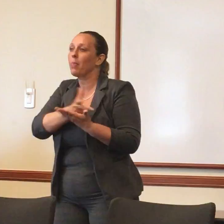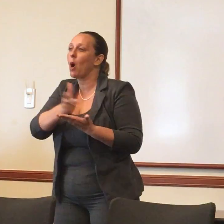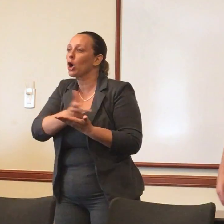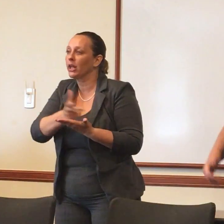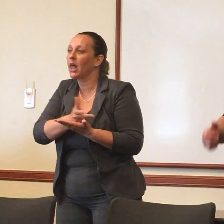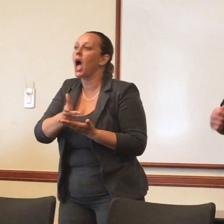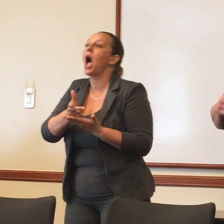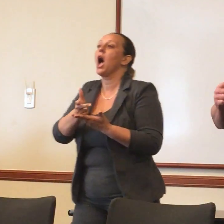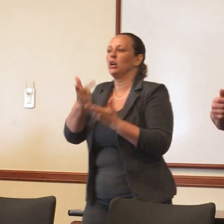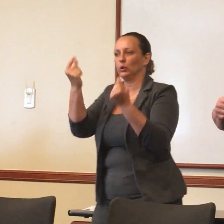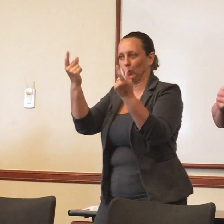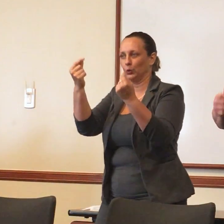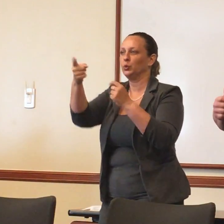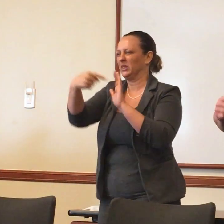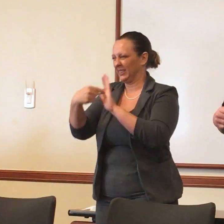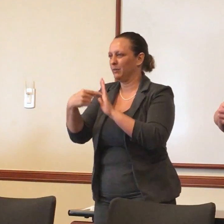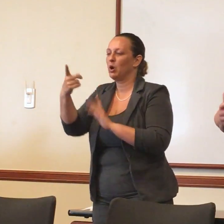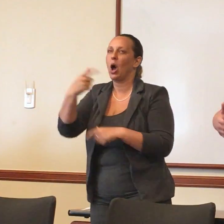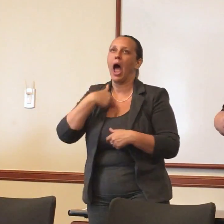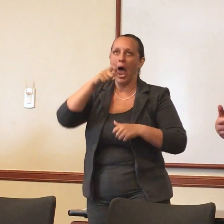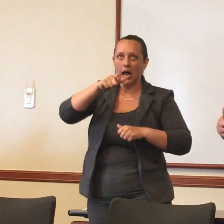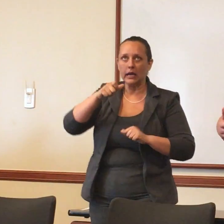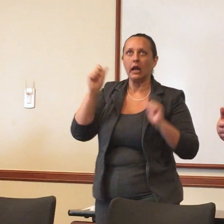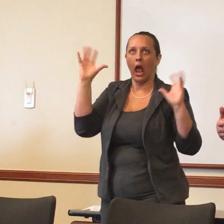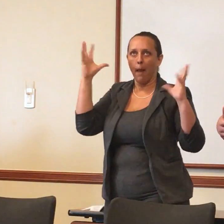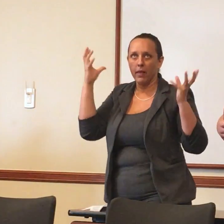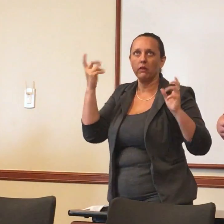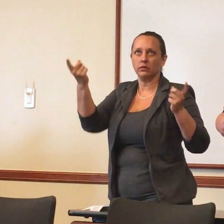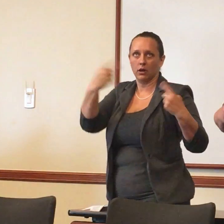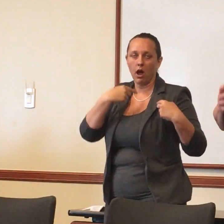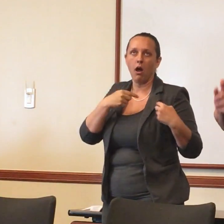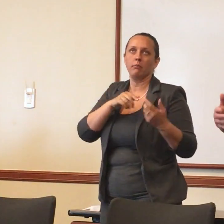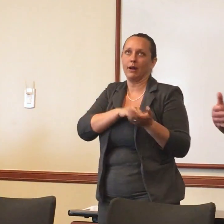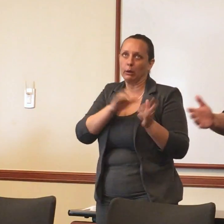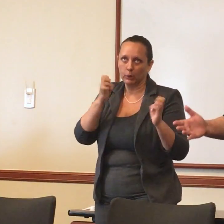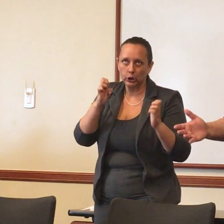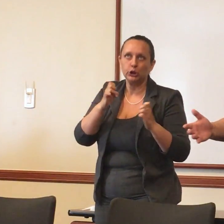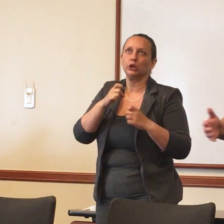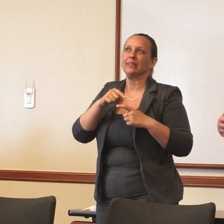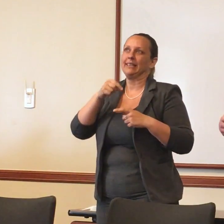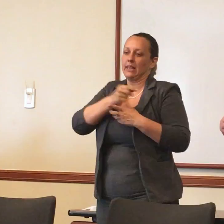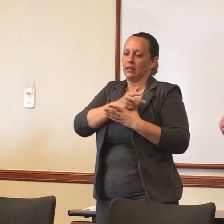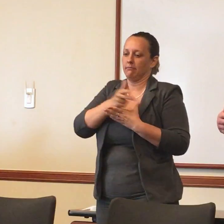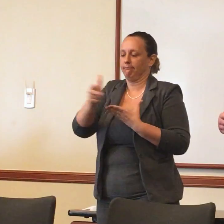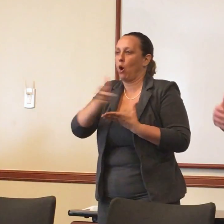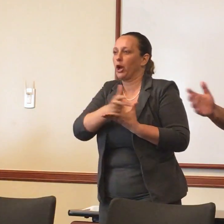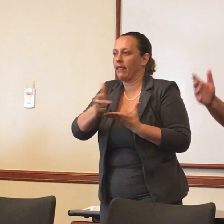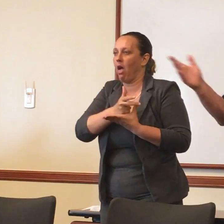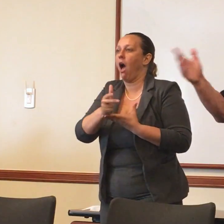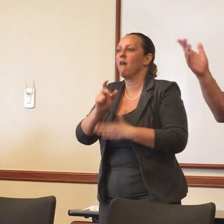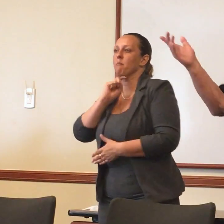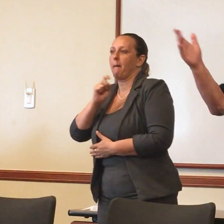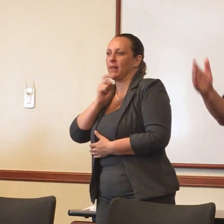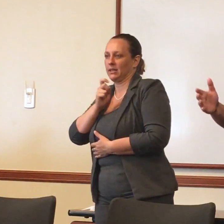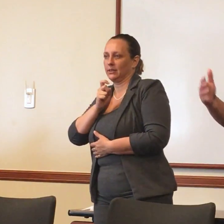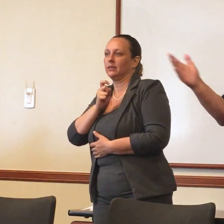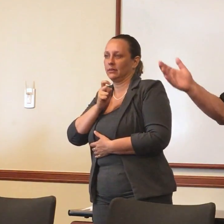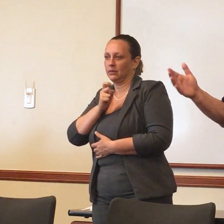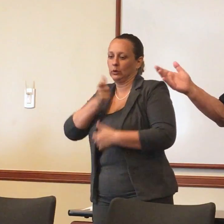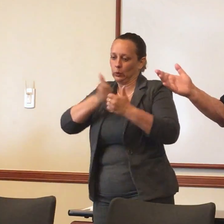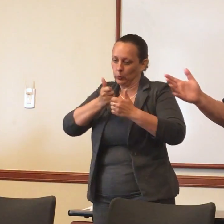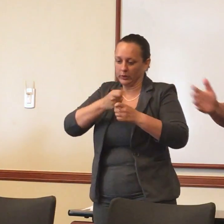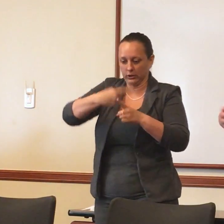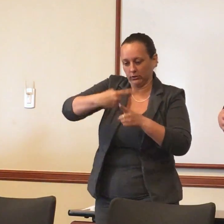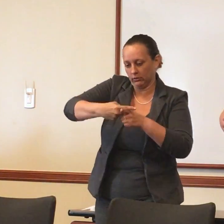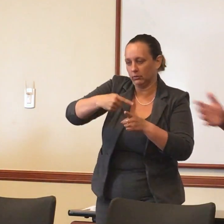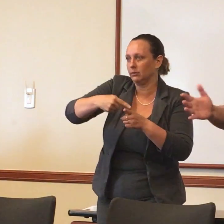lot, you're gonna text, I need an ambulance in the Publix parking lot. Or, ambulance Publix parking lot. So, and obviously which,